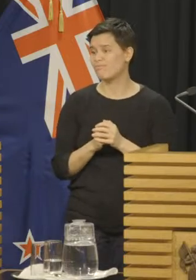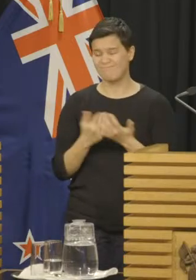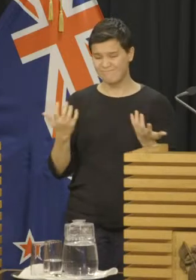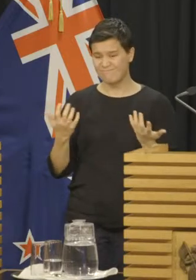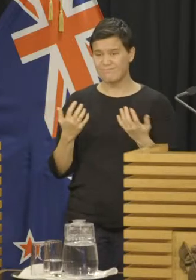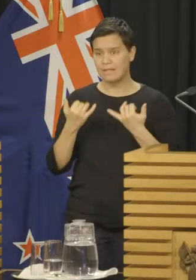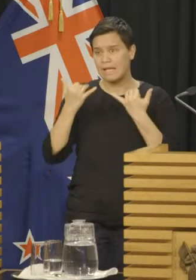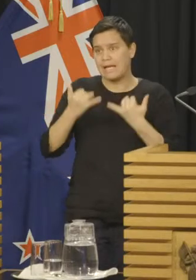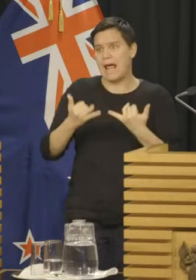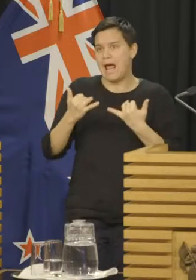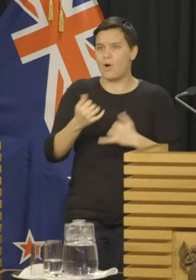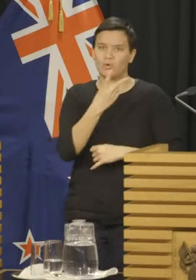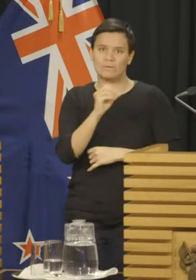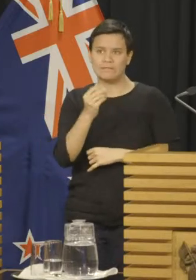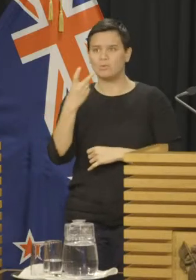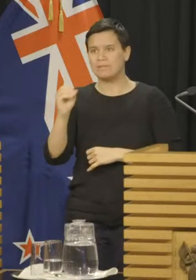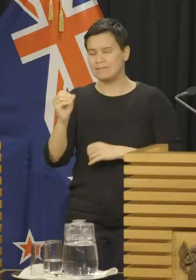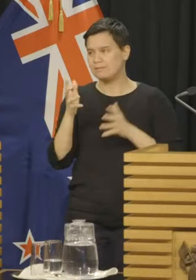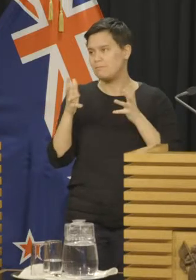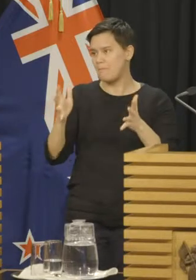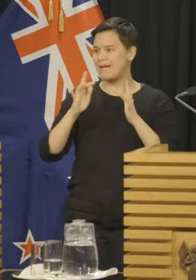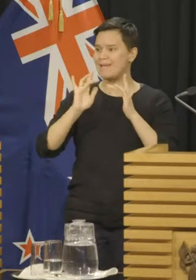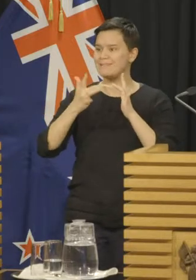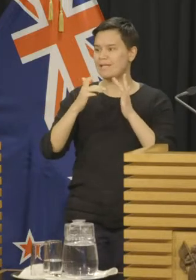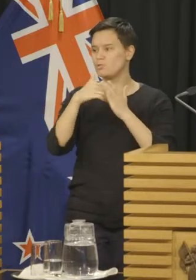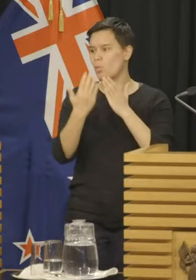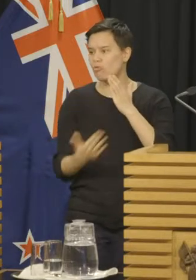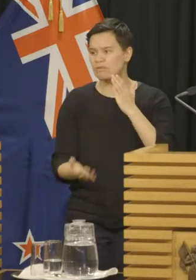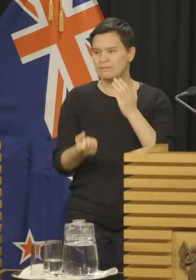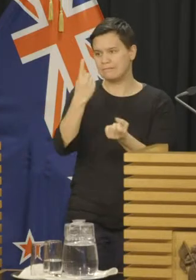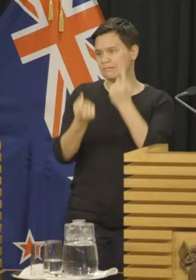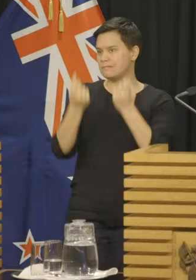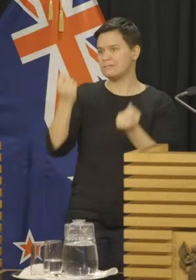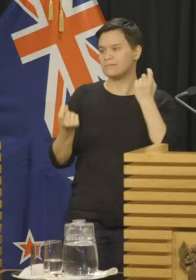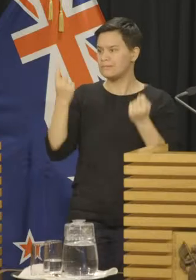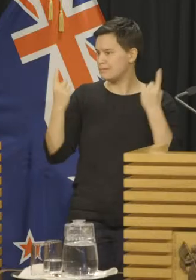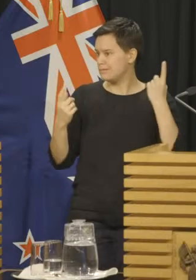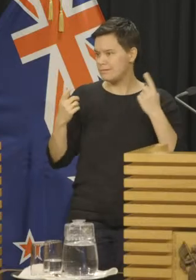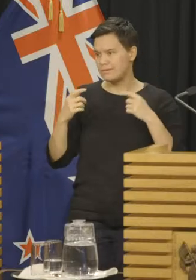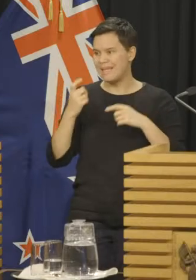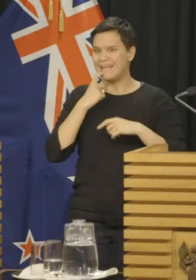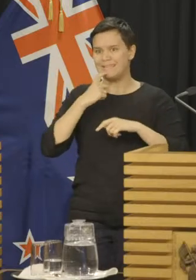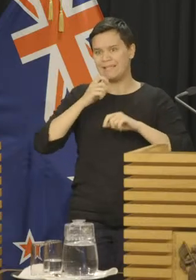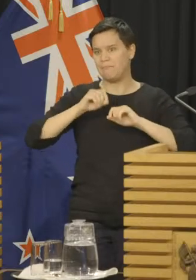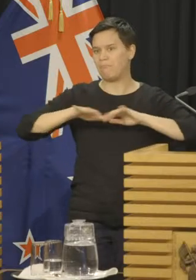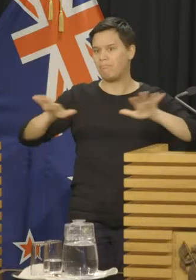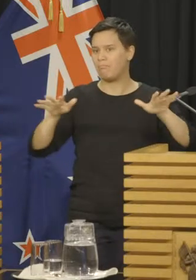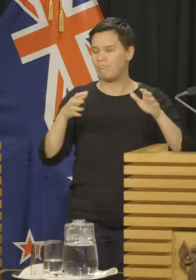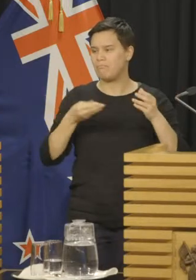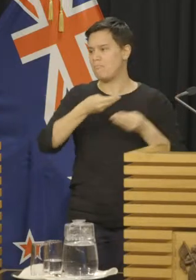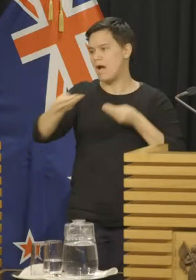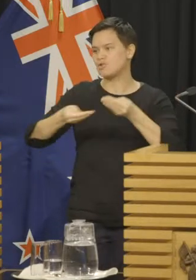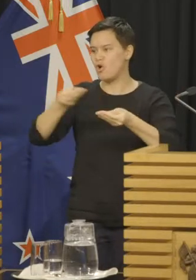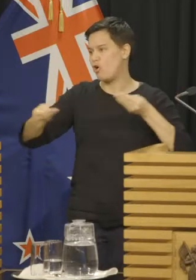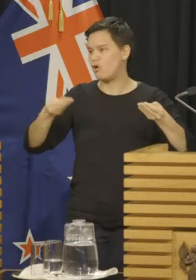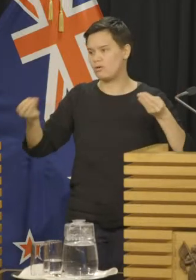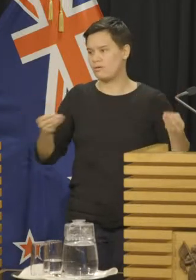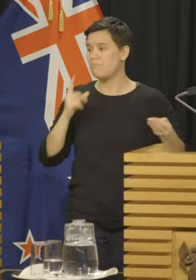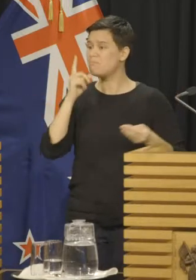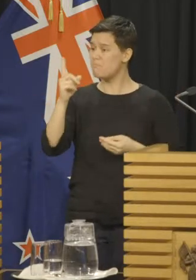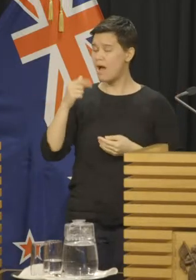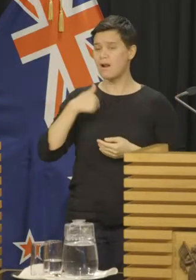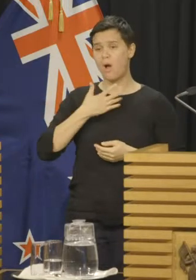which have always existed, flow more easily and freely. But again, I just encourage people to